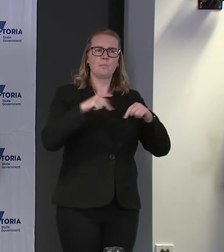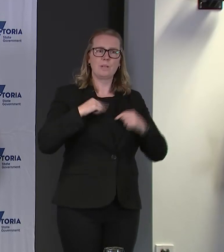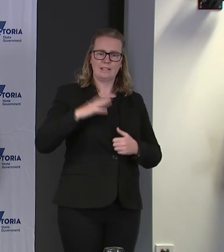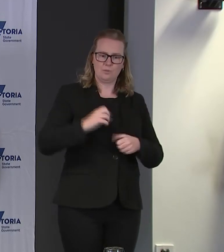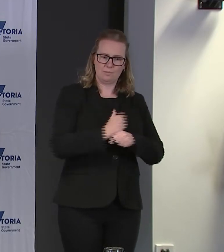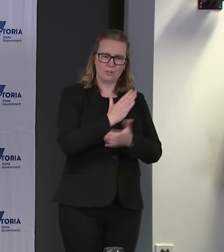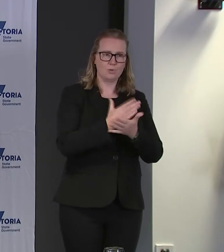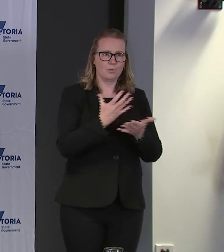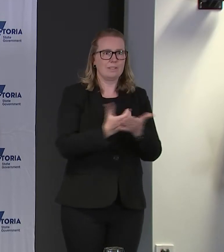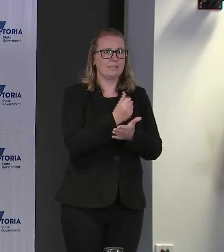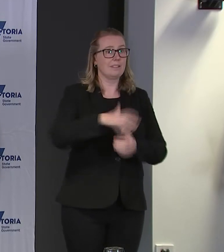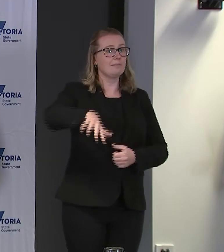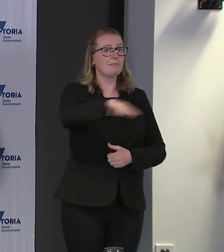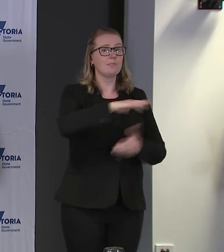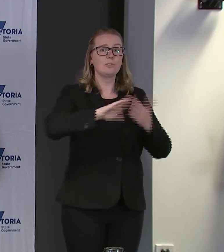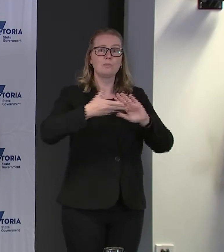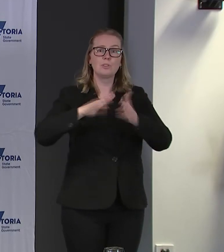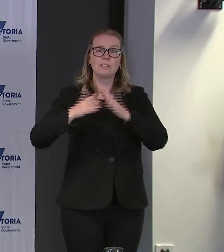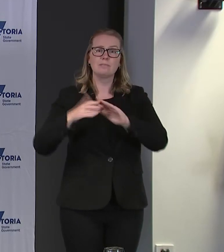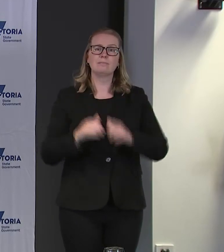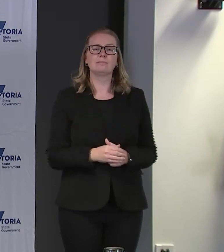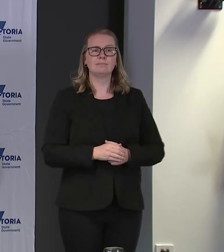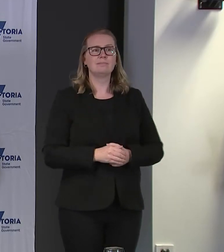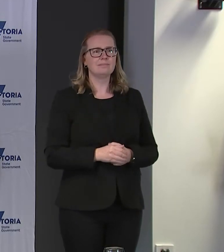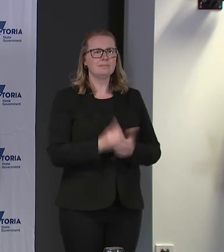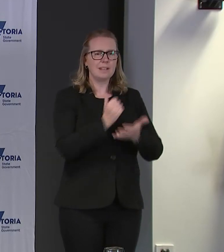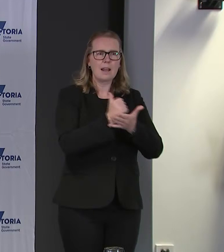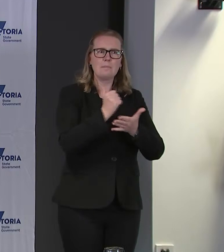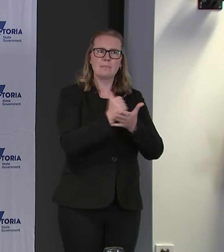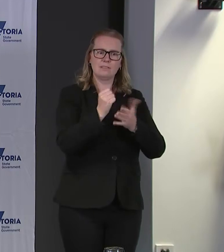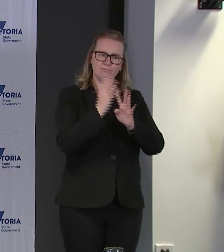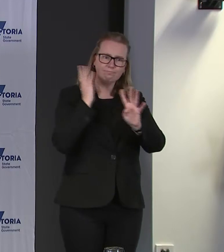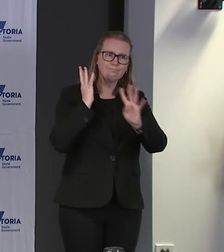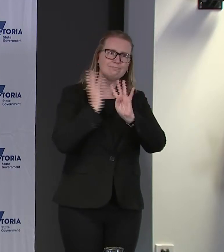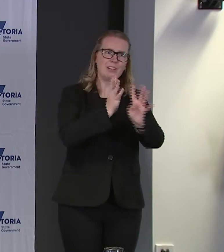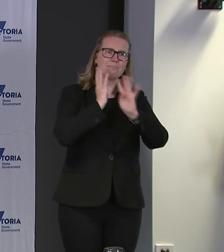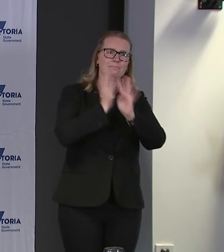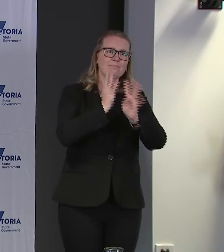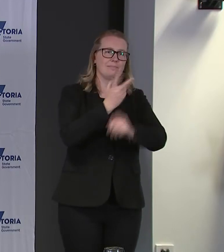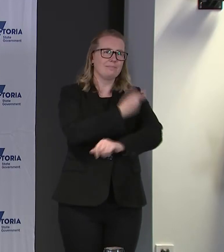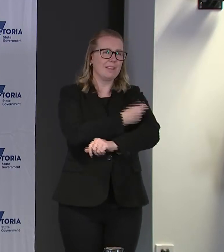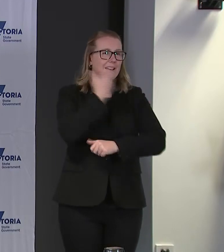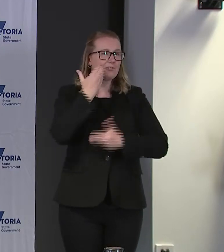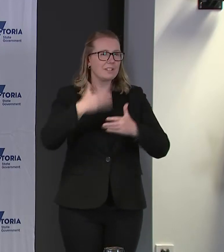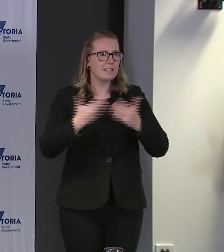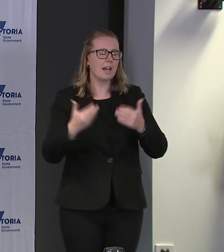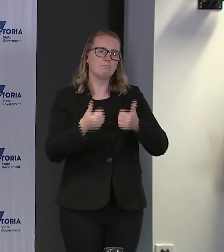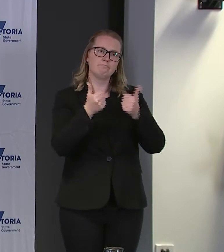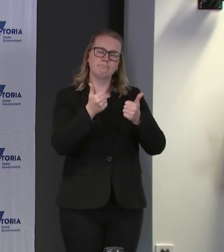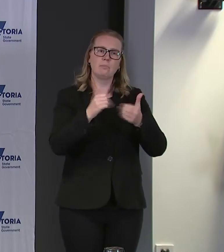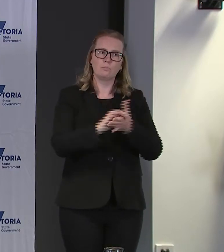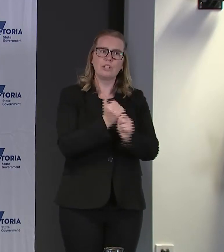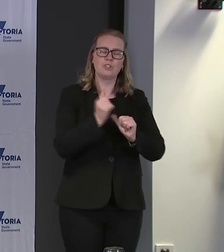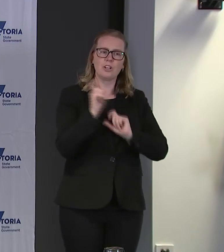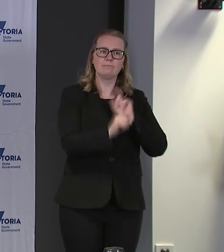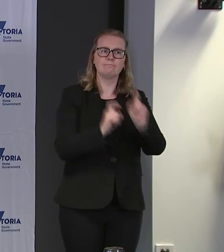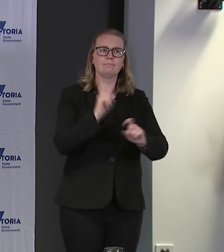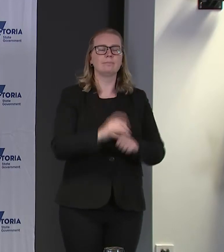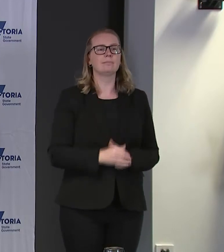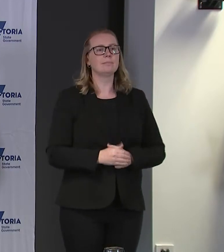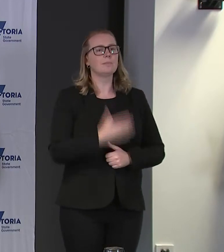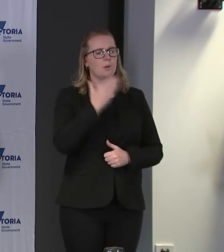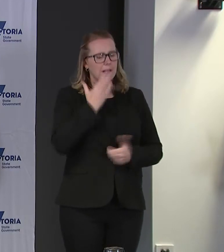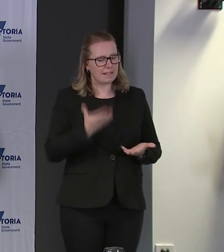The greater numbers that come through every day, the faster that we will get there, obviously. So all I would say is please let those